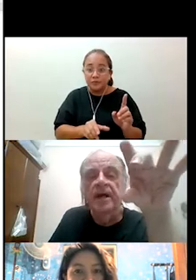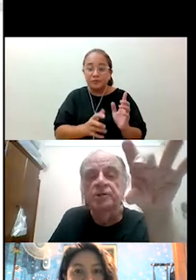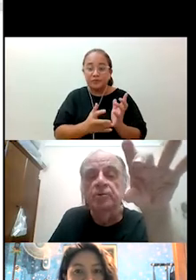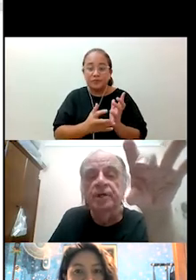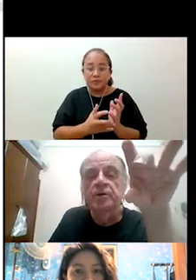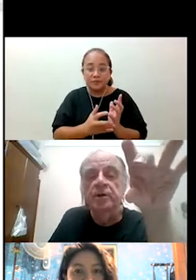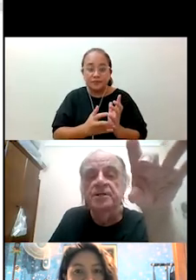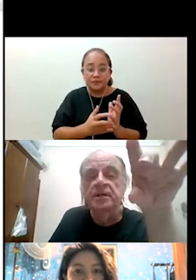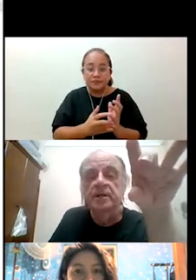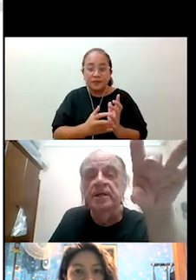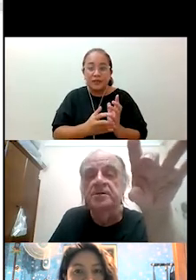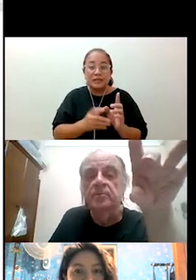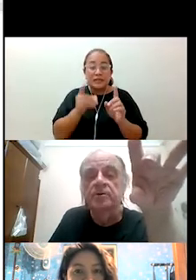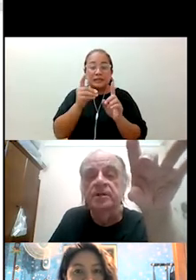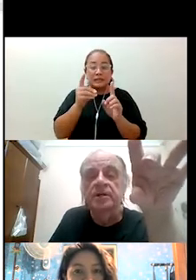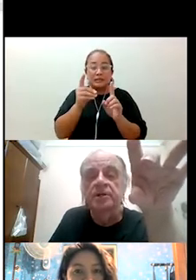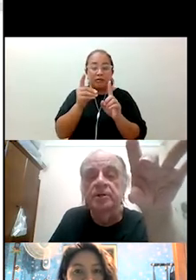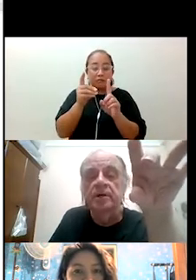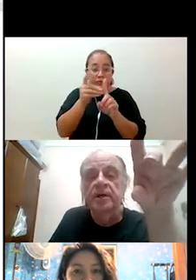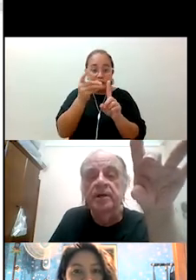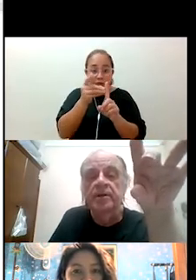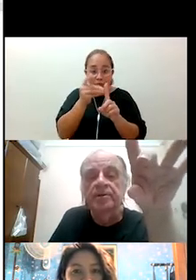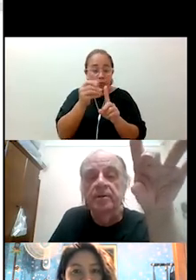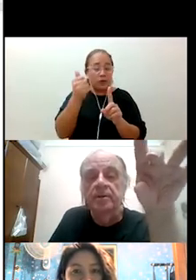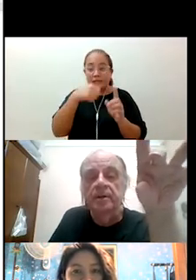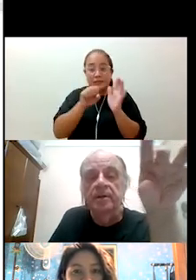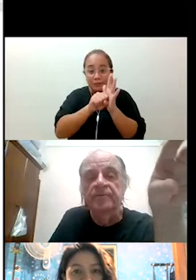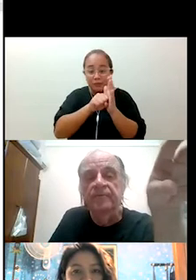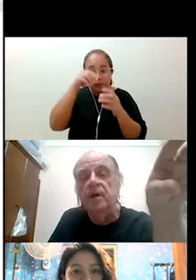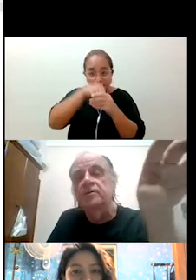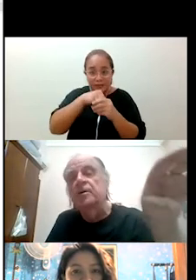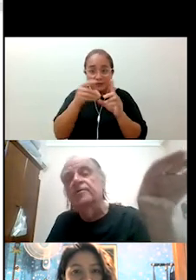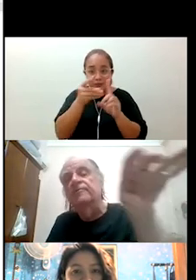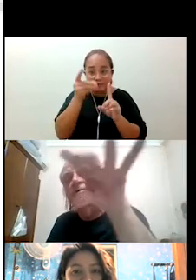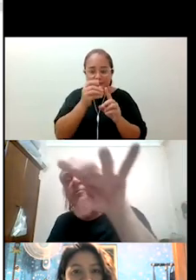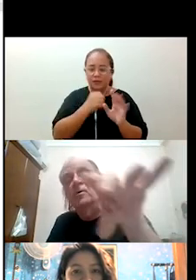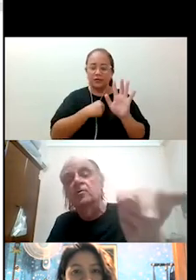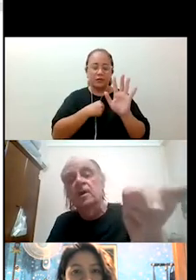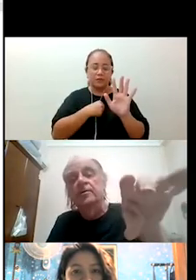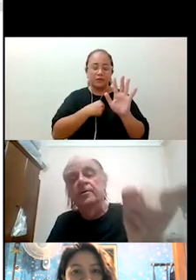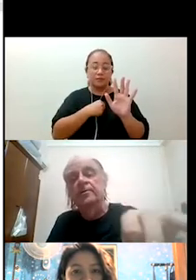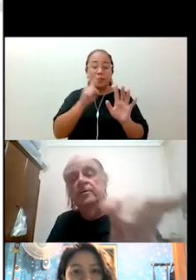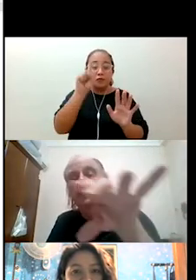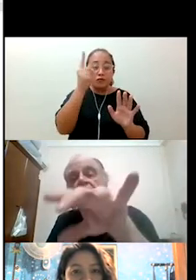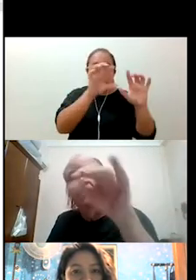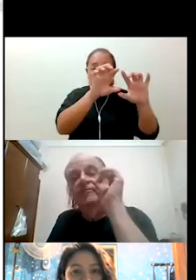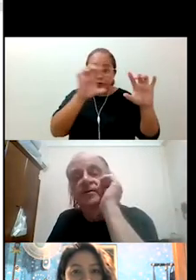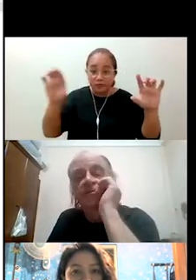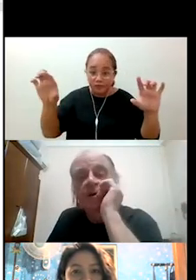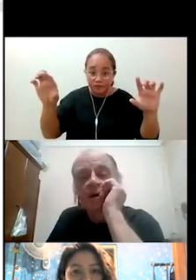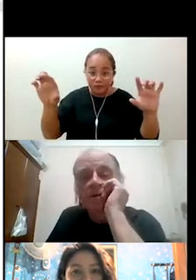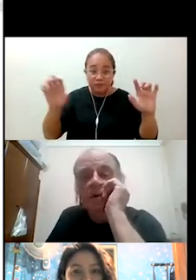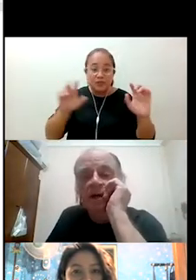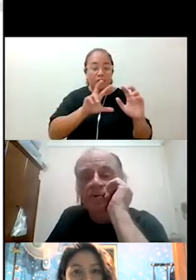for the actual dictionary, any symbols in the dictionary, and the first, the first row, the third and the